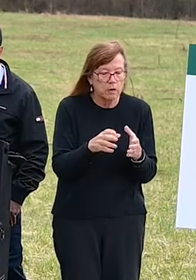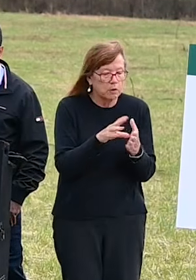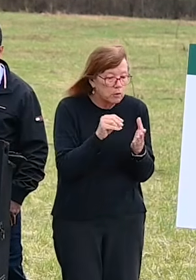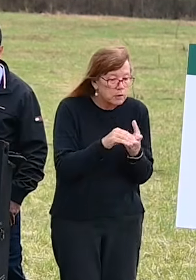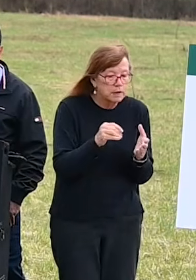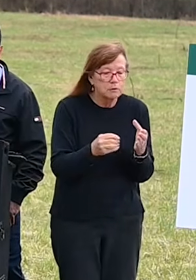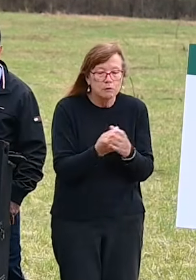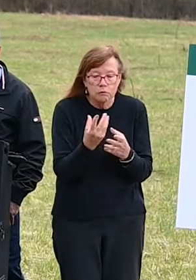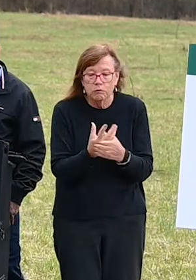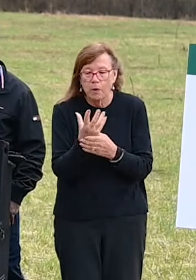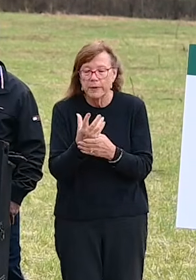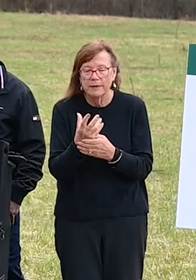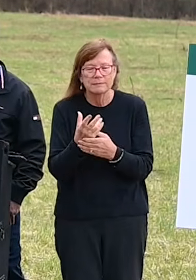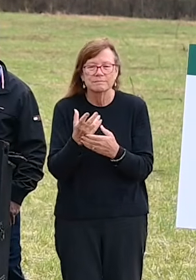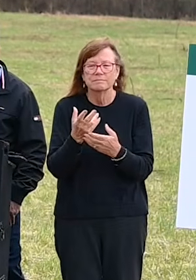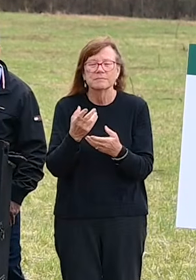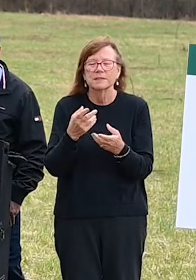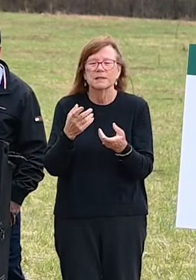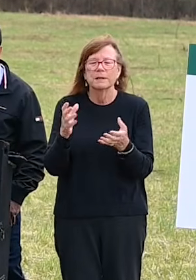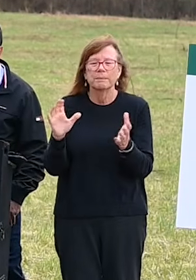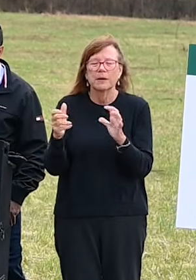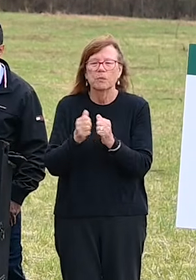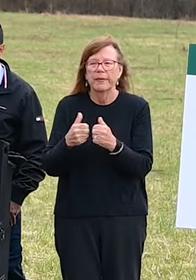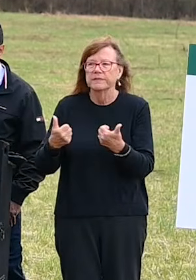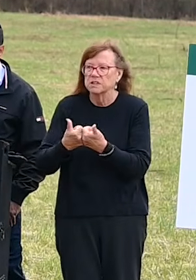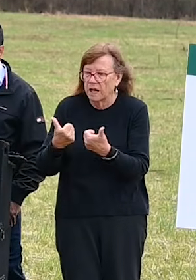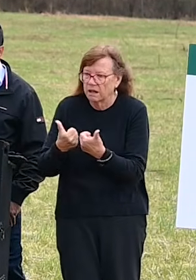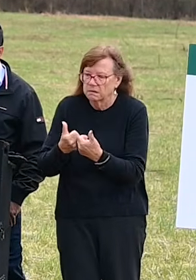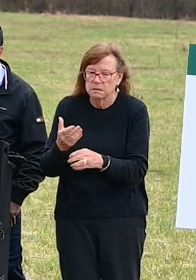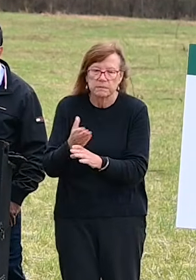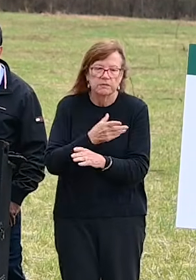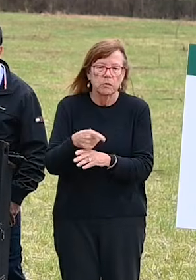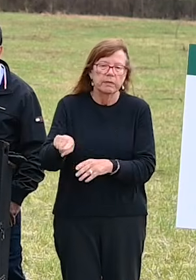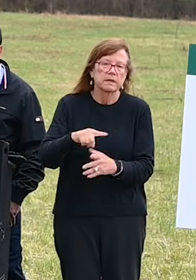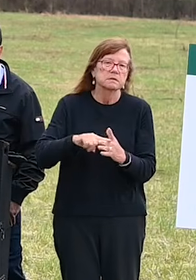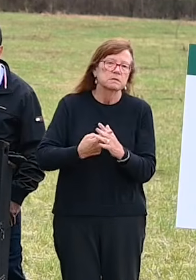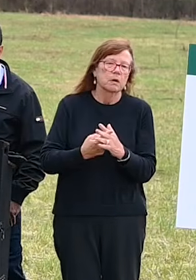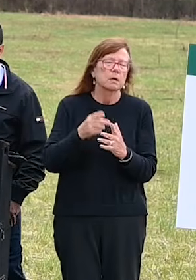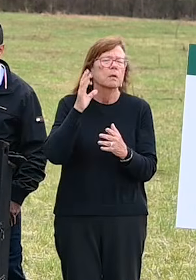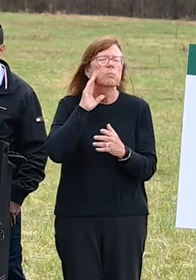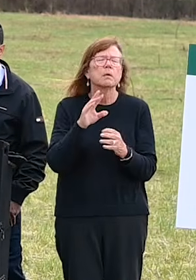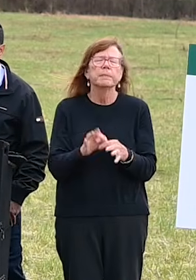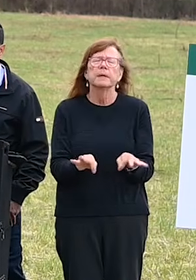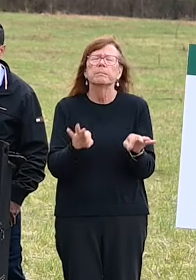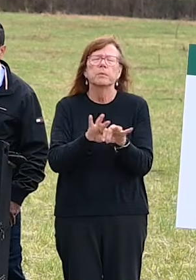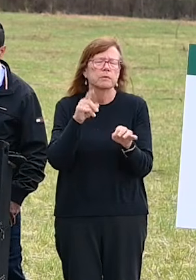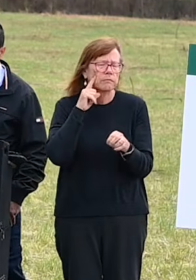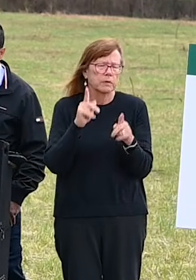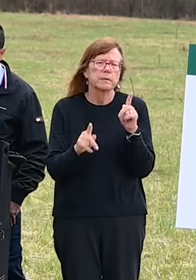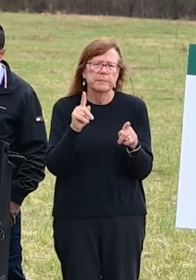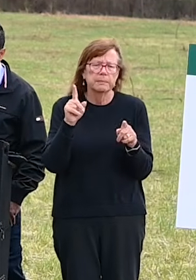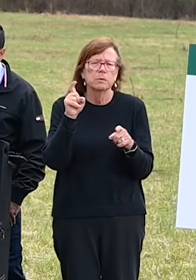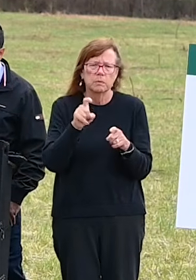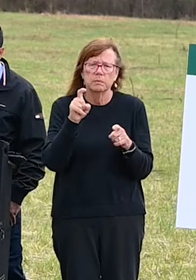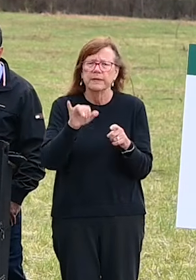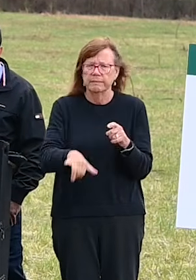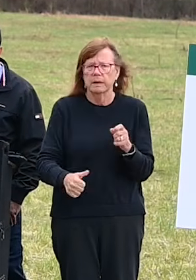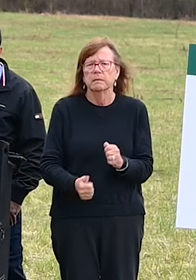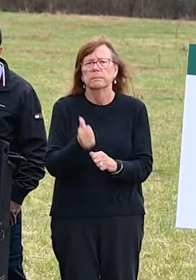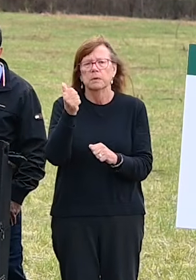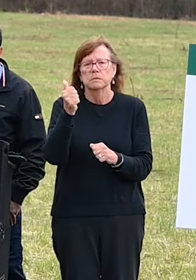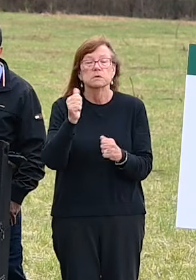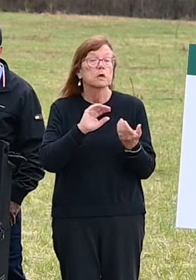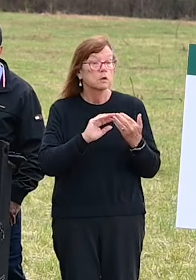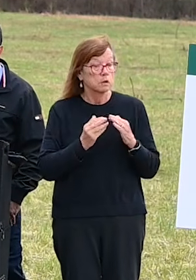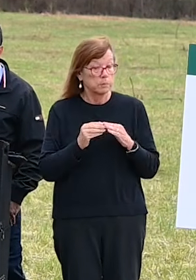setbacks before they even get started. This will make a big difference for the people who need it most. A